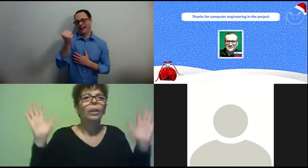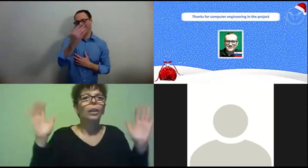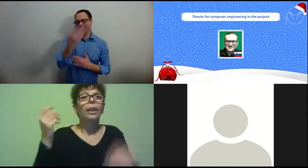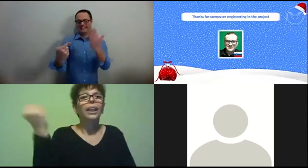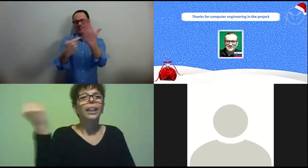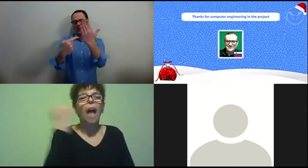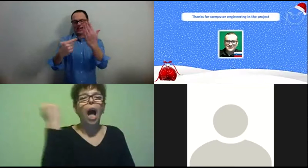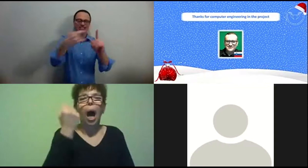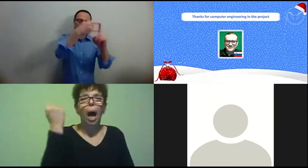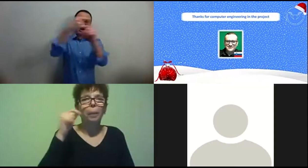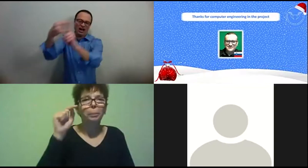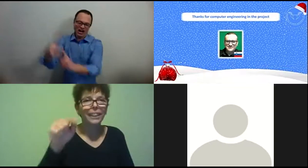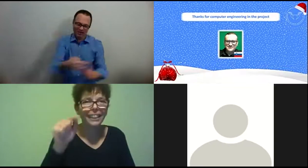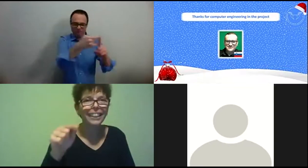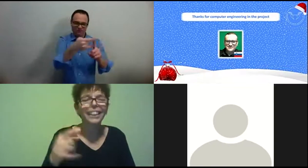presentations.